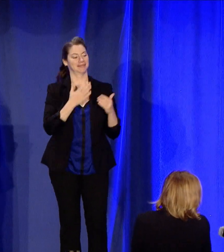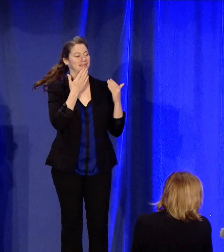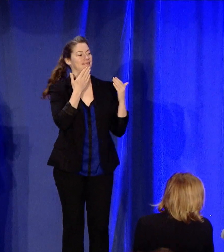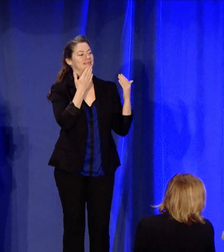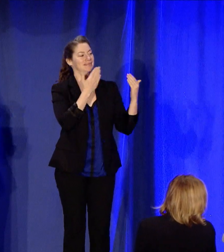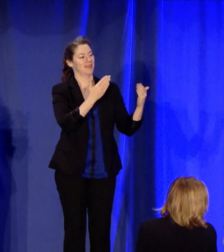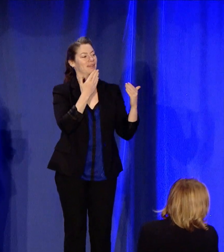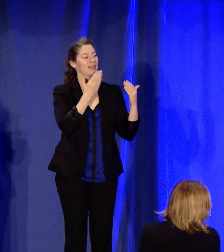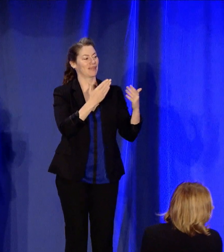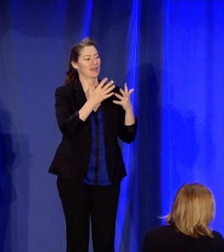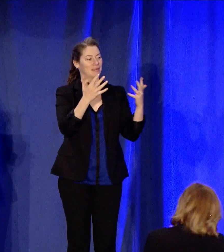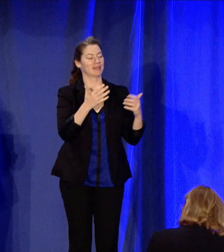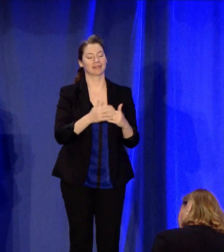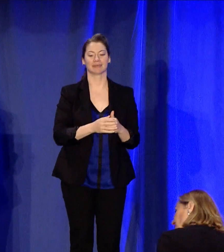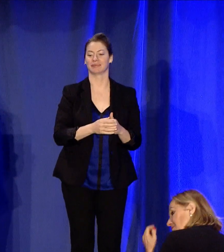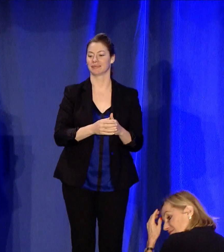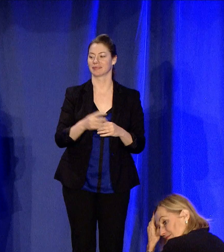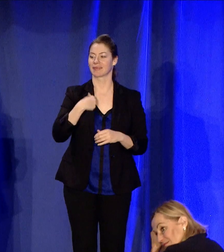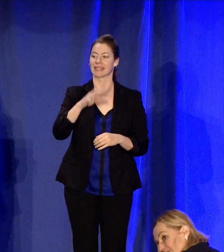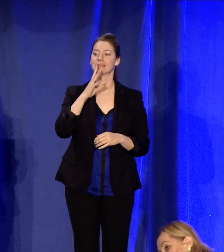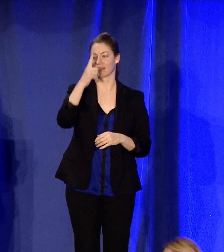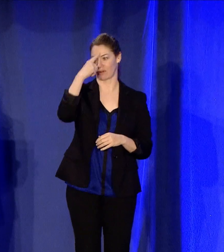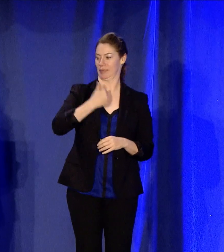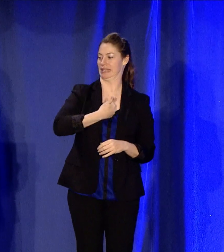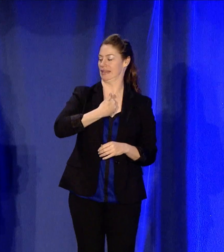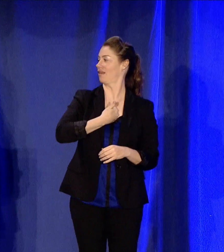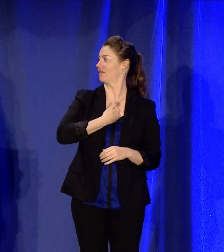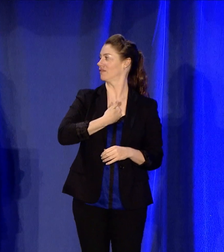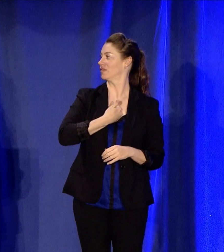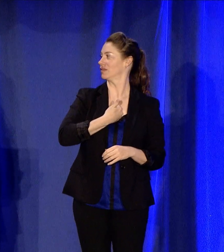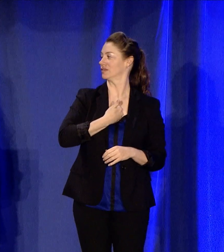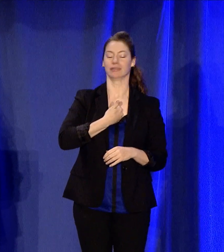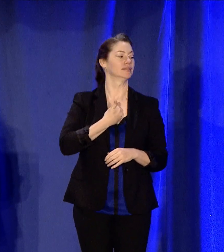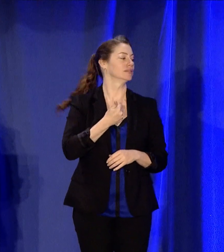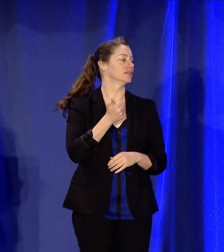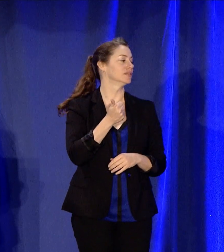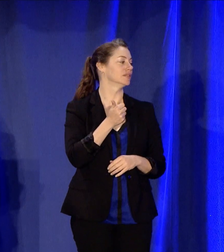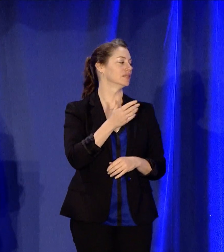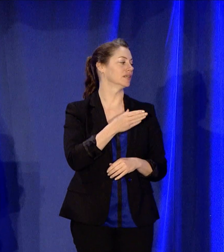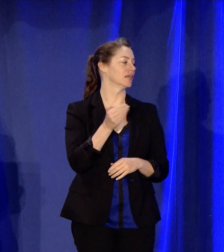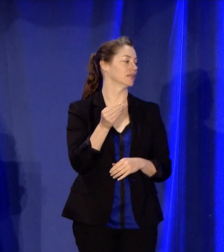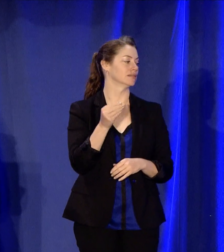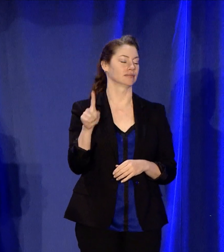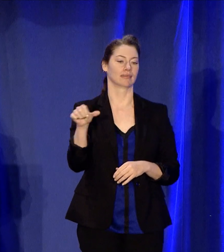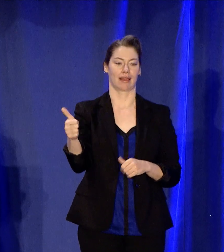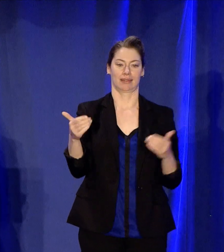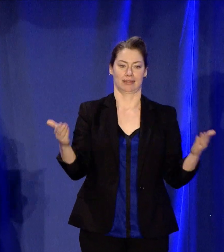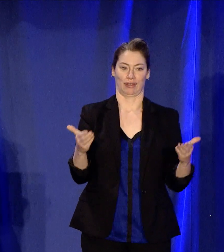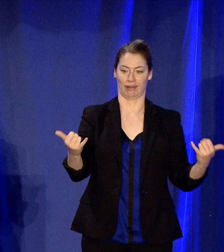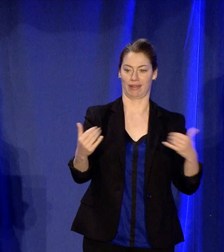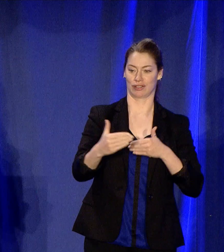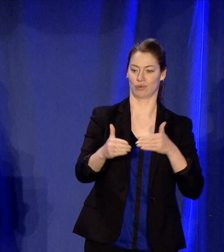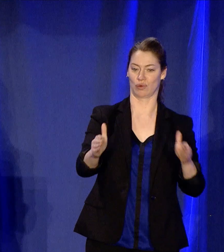Thank you very much. I speak for myself and Marta Scudia, the only two in this room